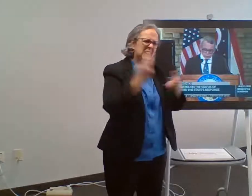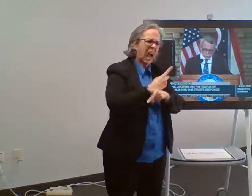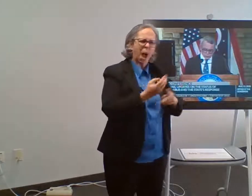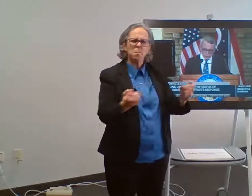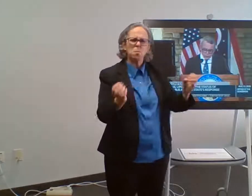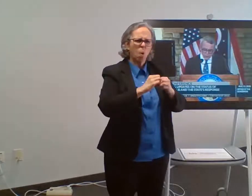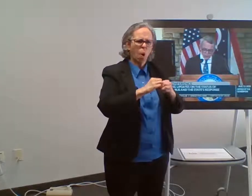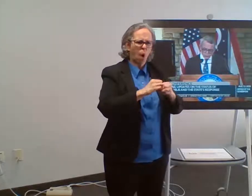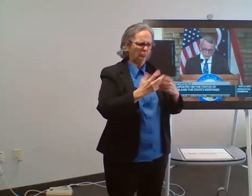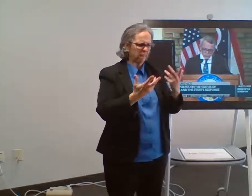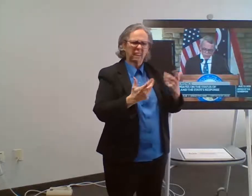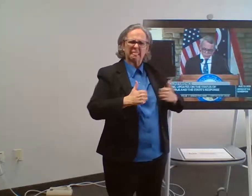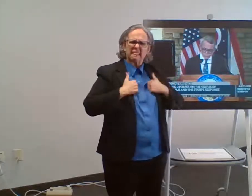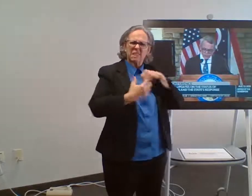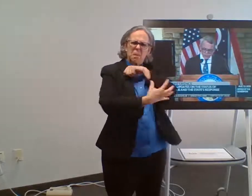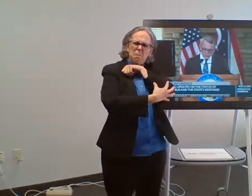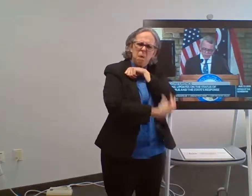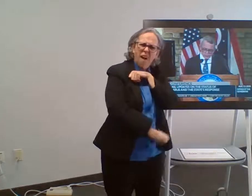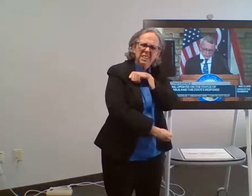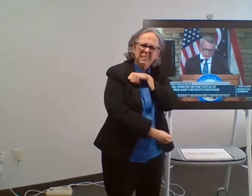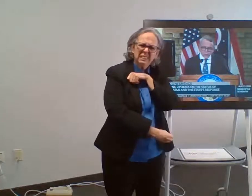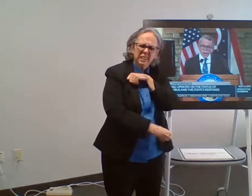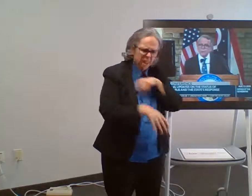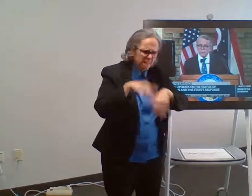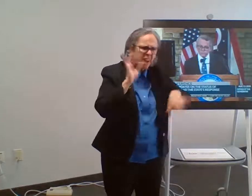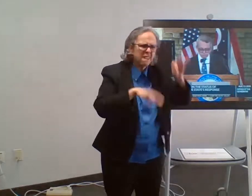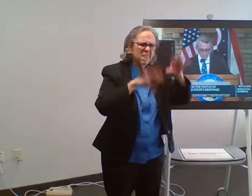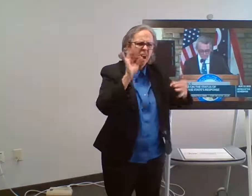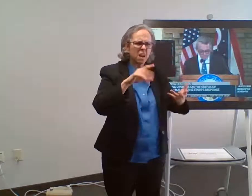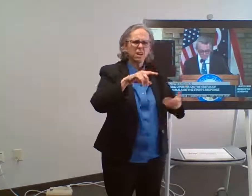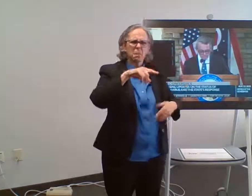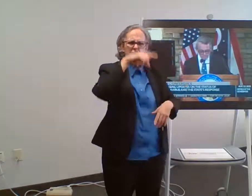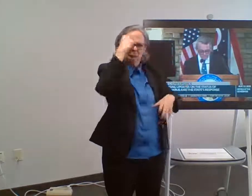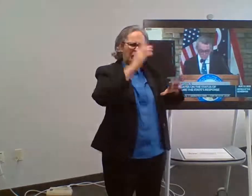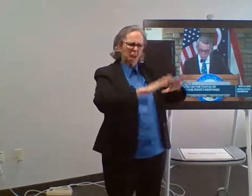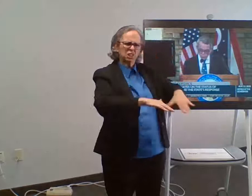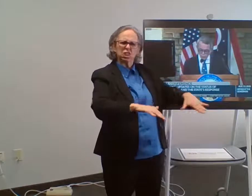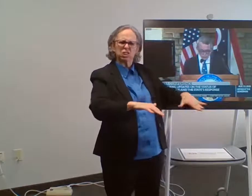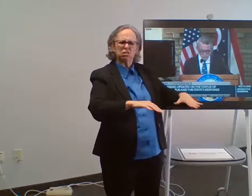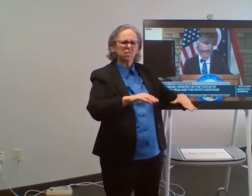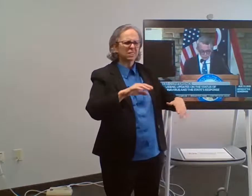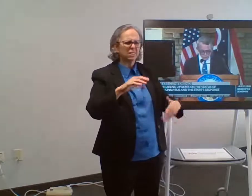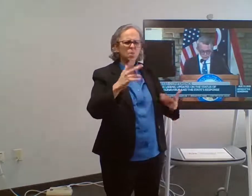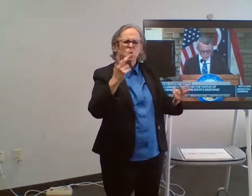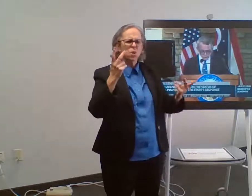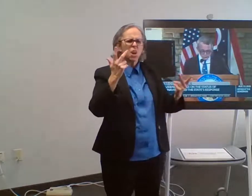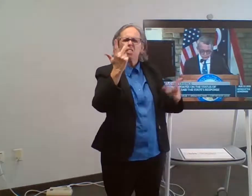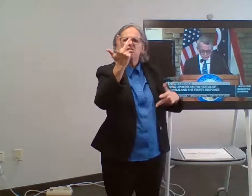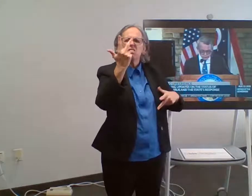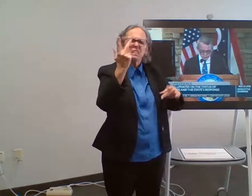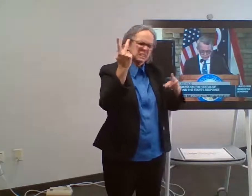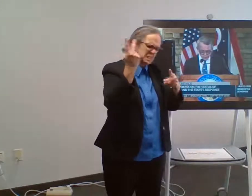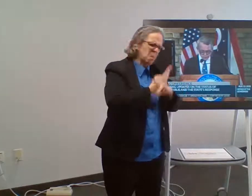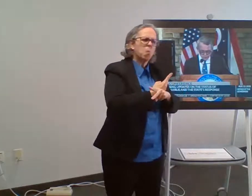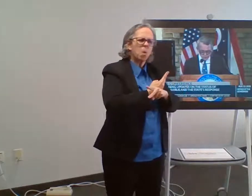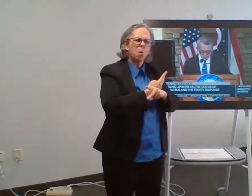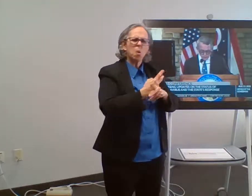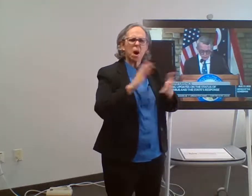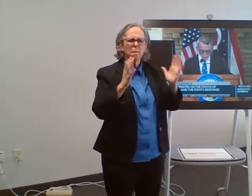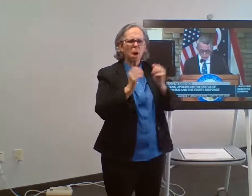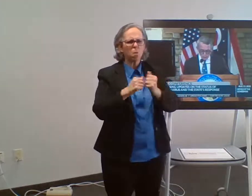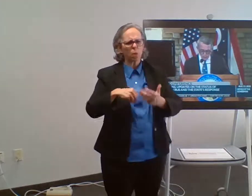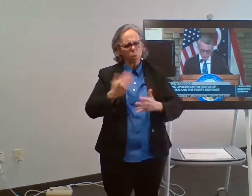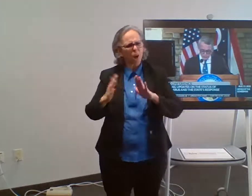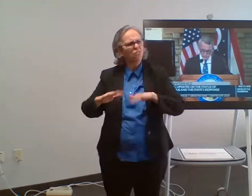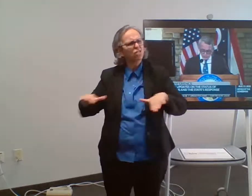American children in Ohio are 3 times more likely to live in poverty than their white brothers and sisters.